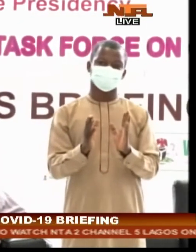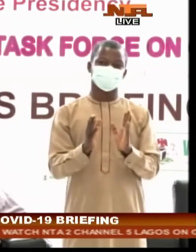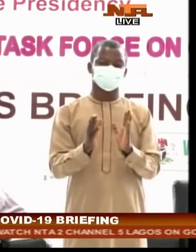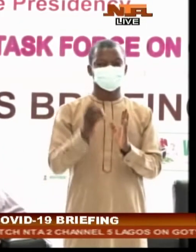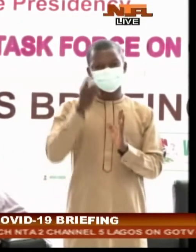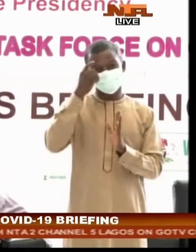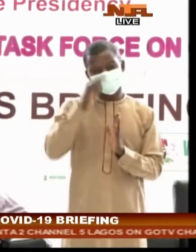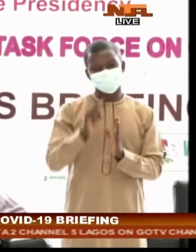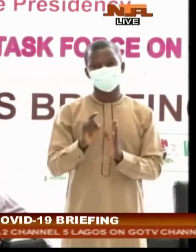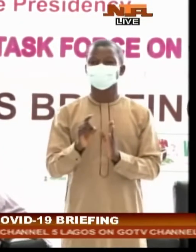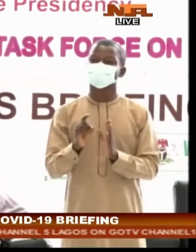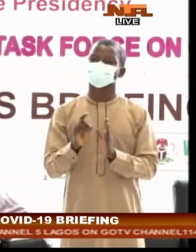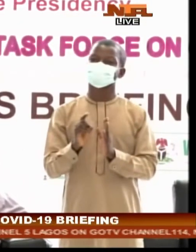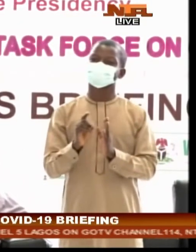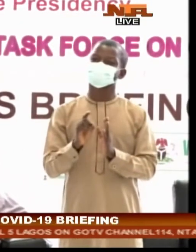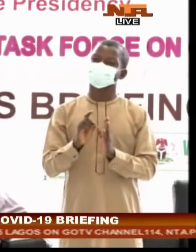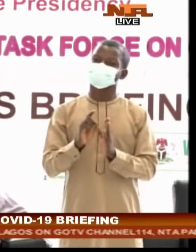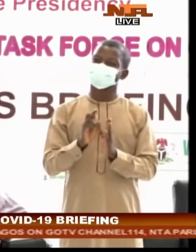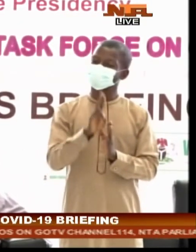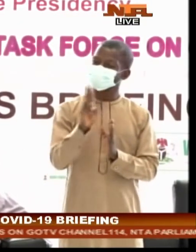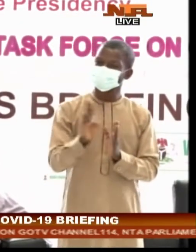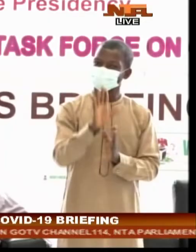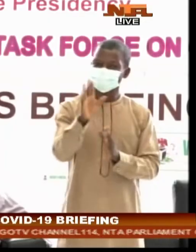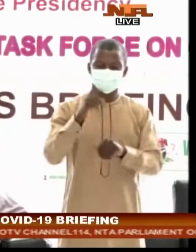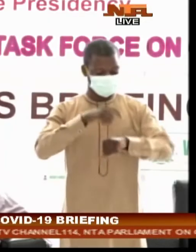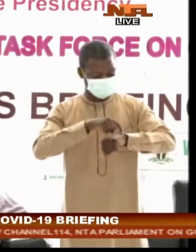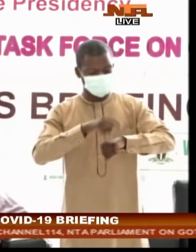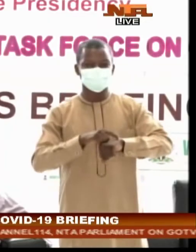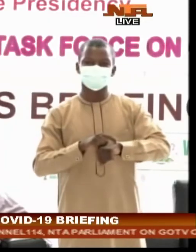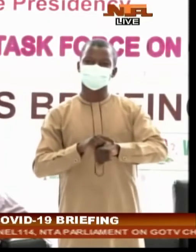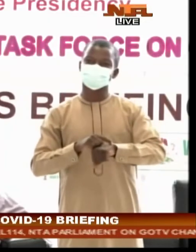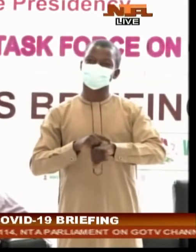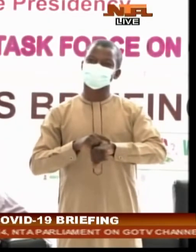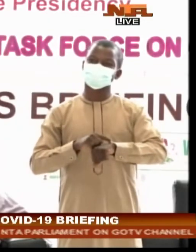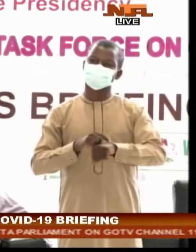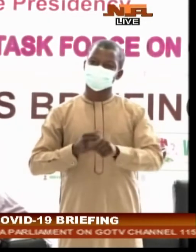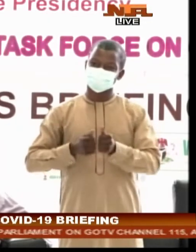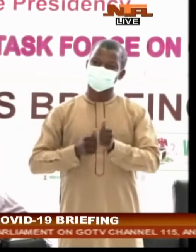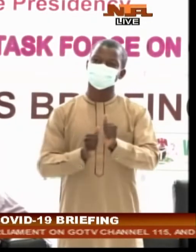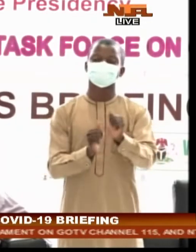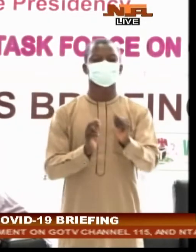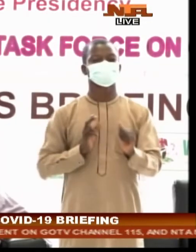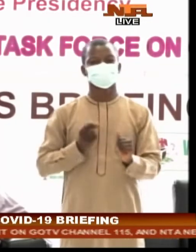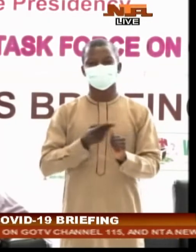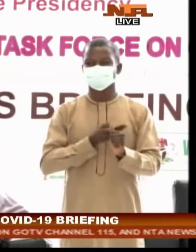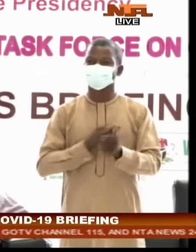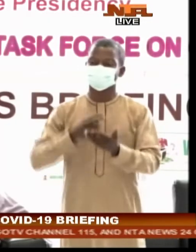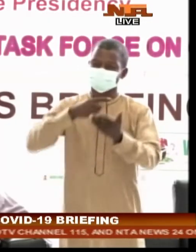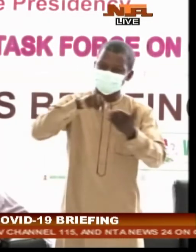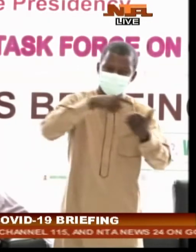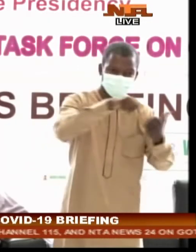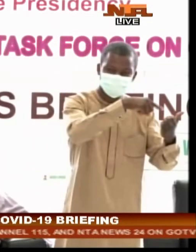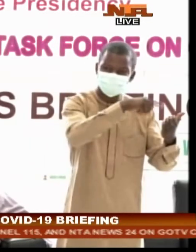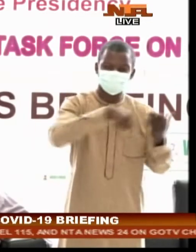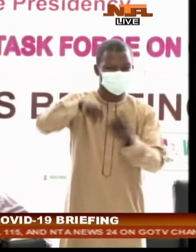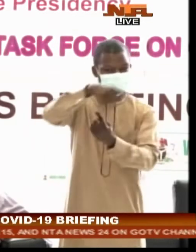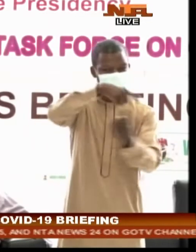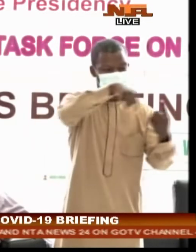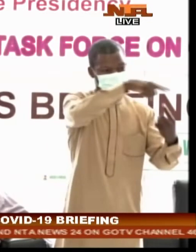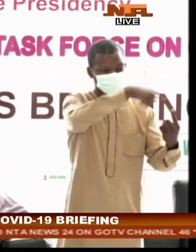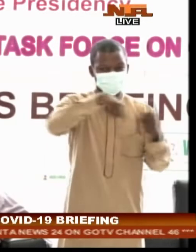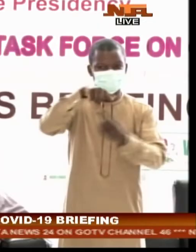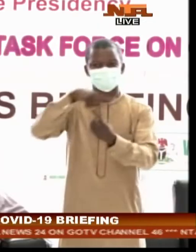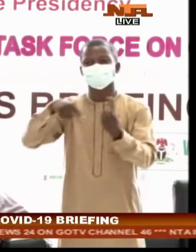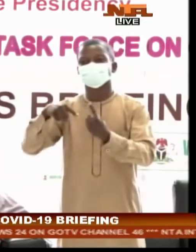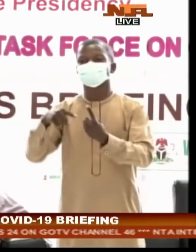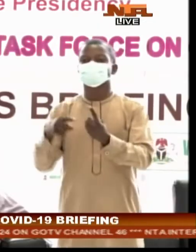for taking our time to join us at this inspection tour and also participating in the